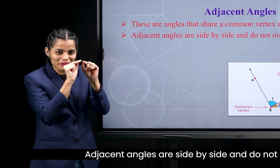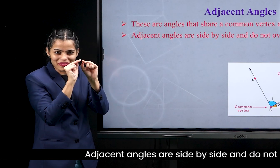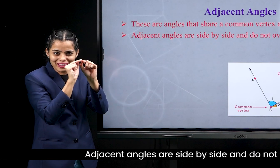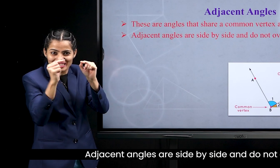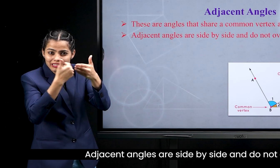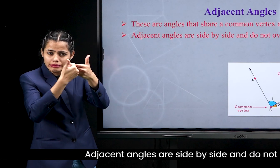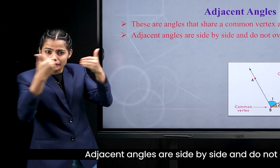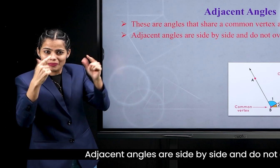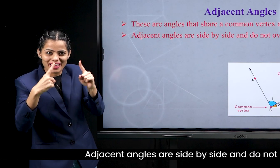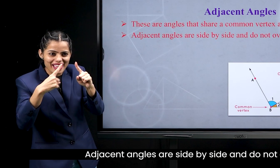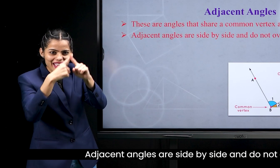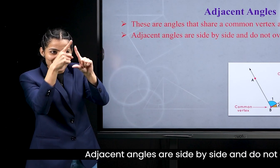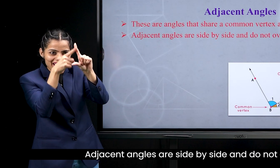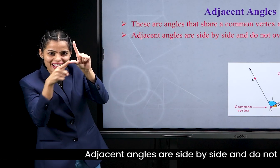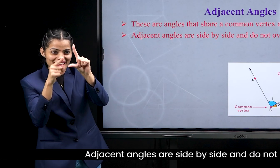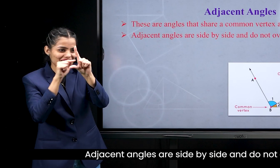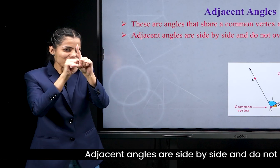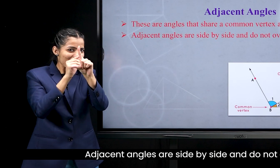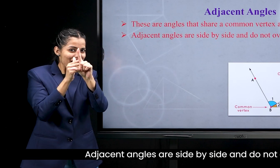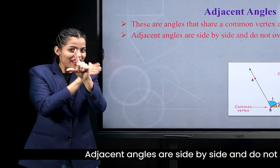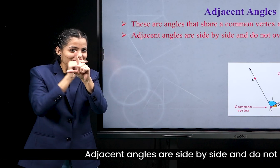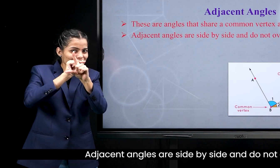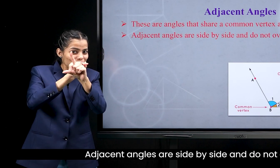Adjacent angles are side by side and do not overlap.